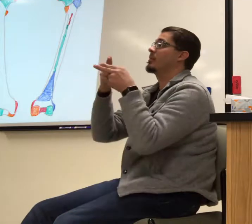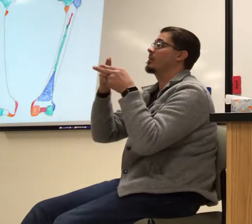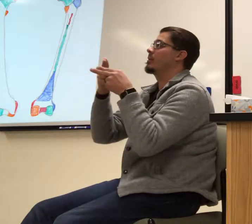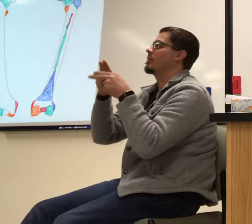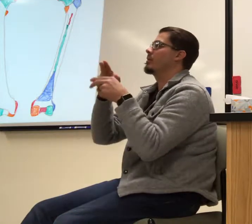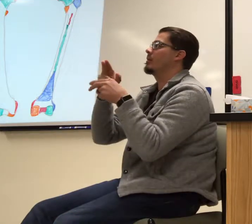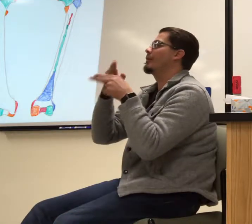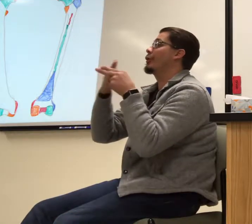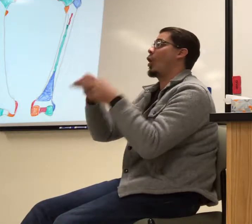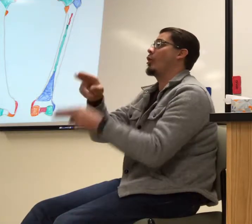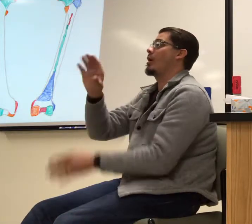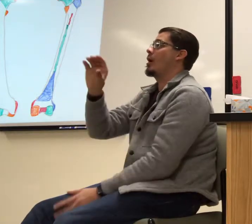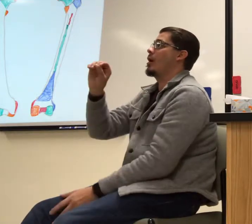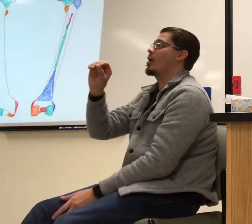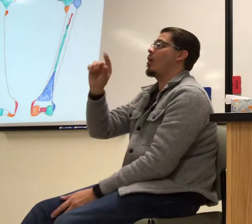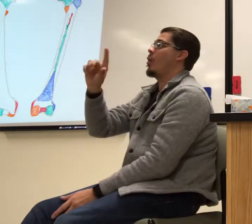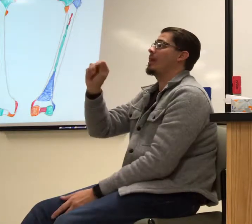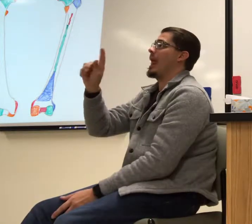collateral ligaments.